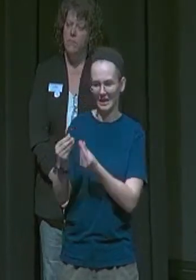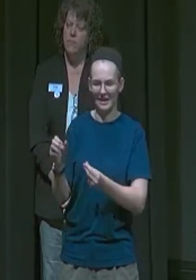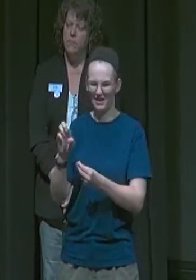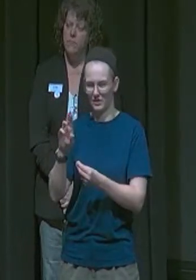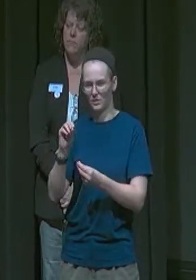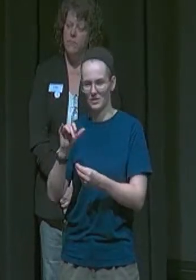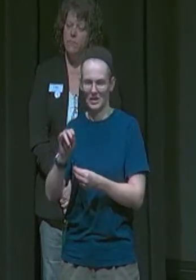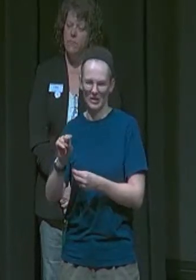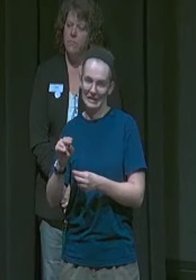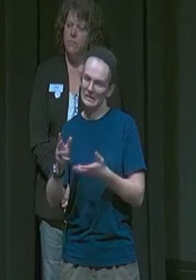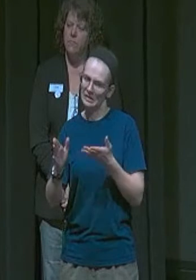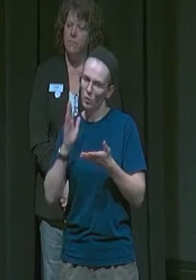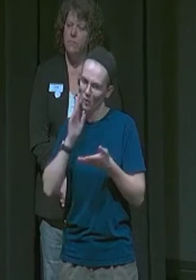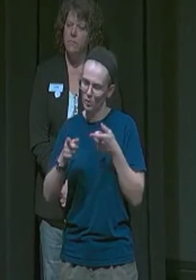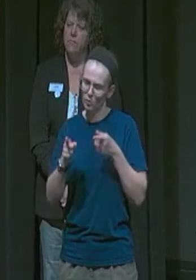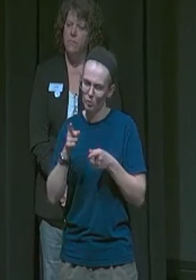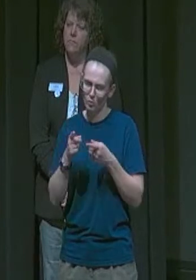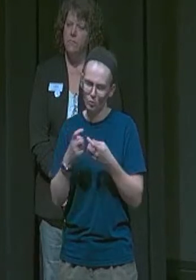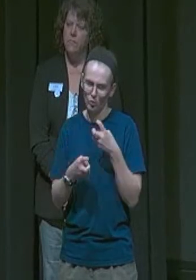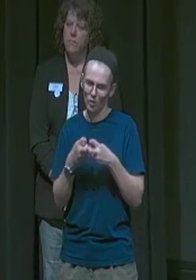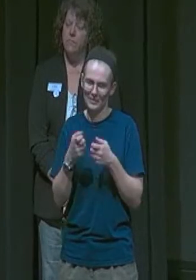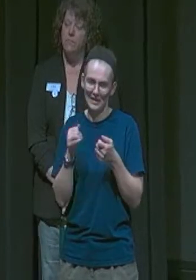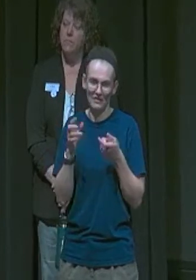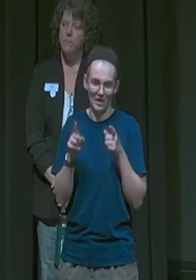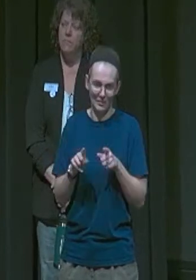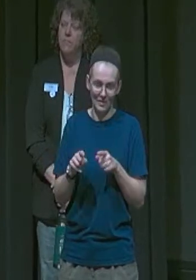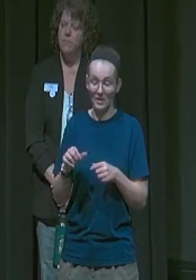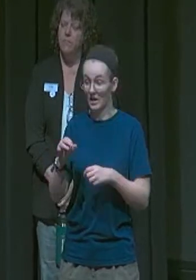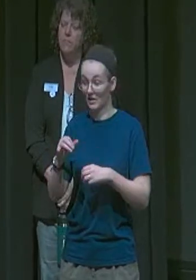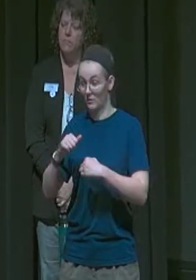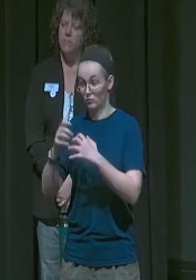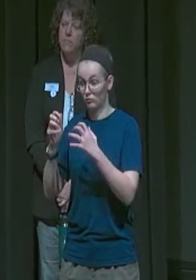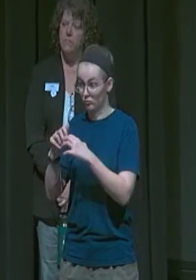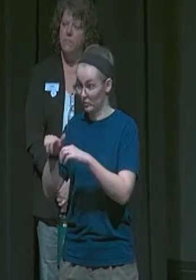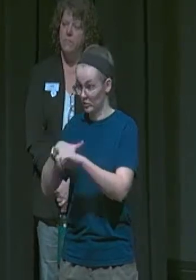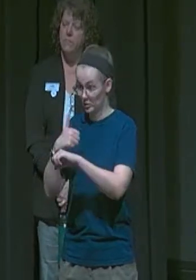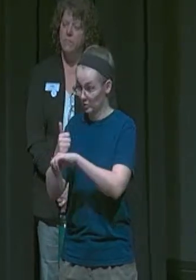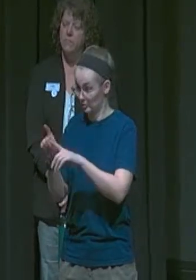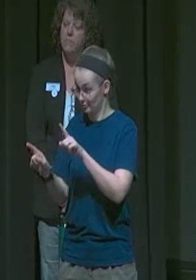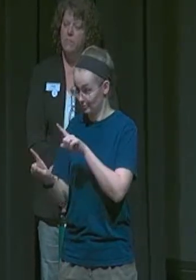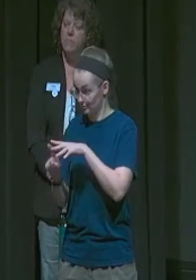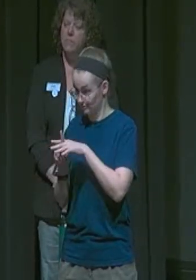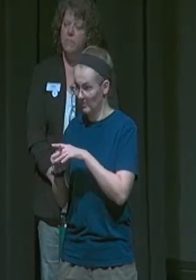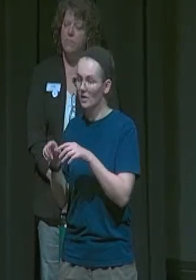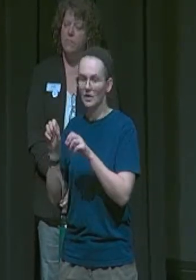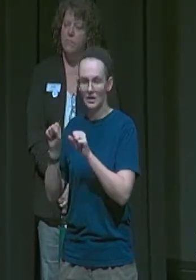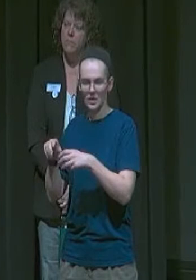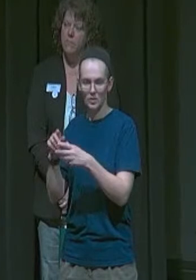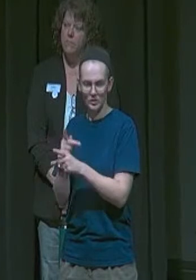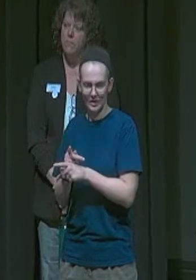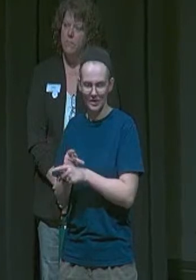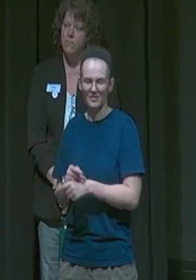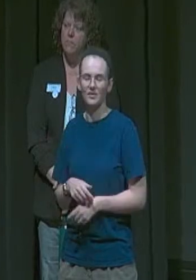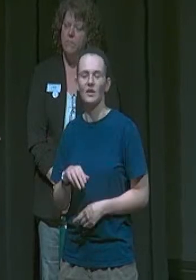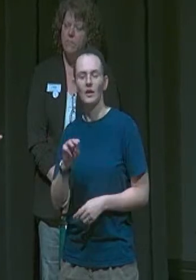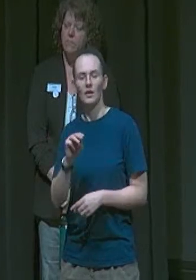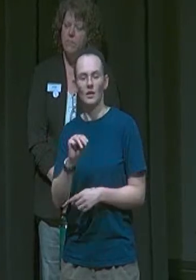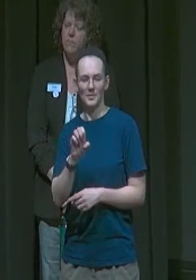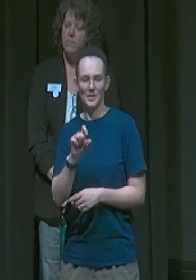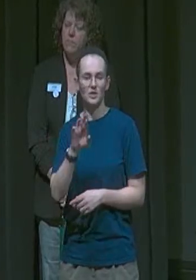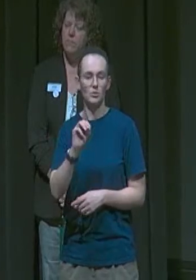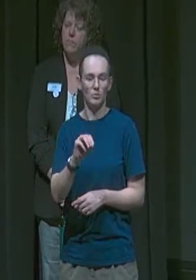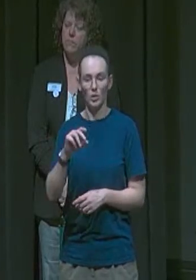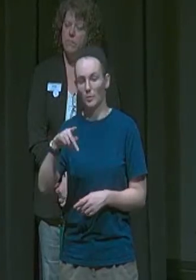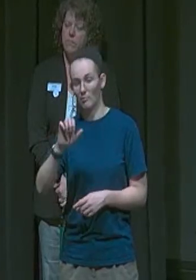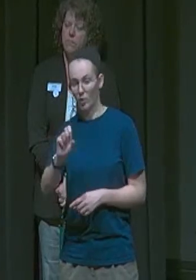that's our enemy, is going to be erosion, anything arises and it will be addressed. And Summit Metro Parks and the City of Akron, as